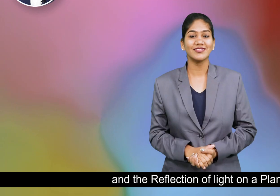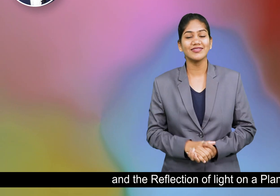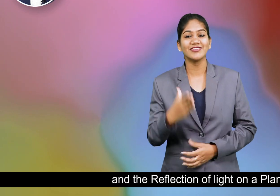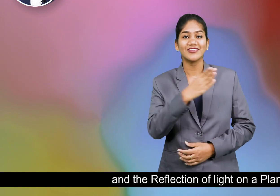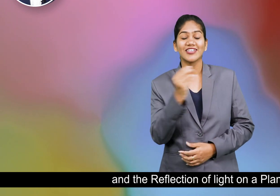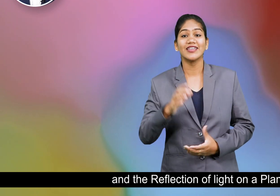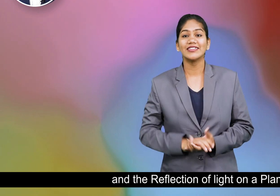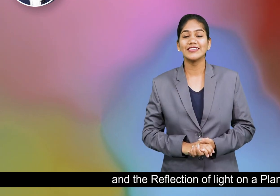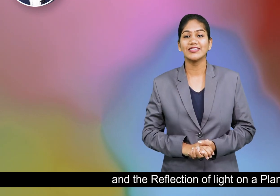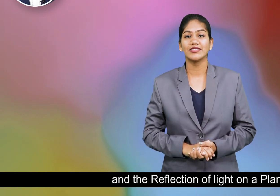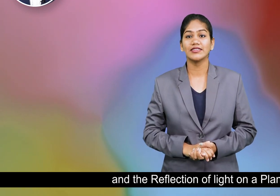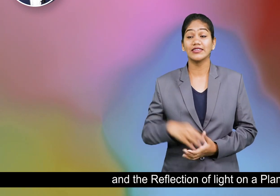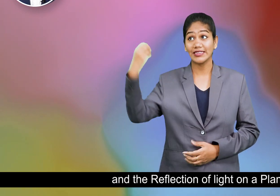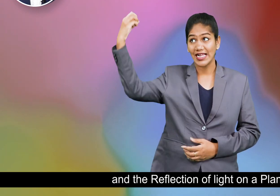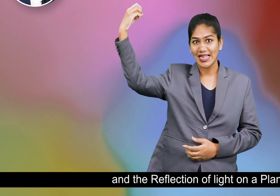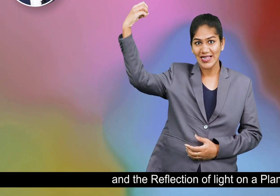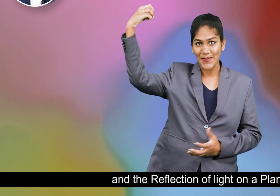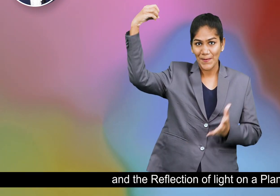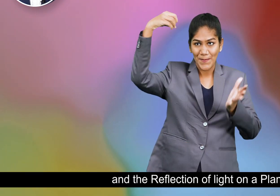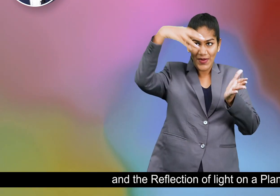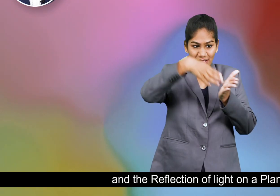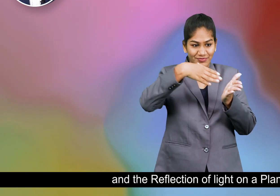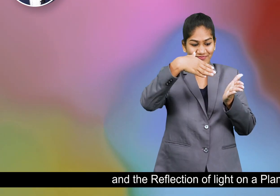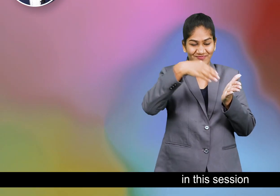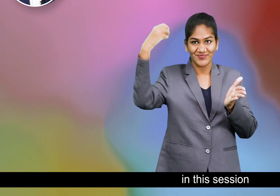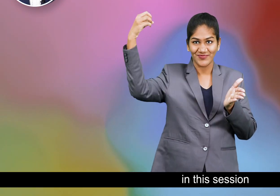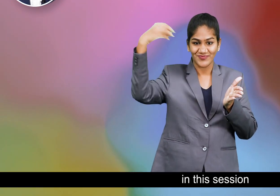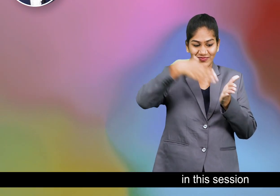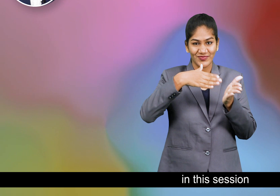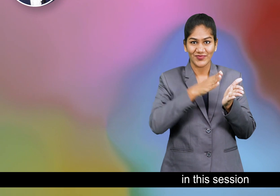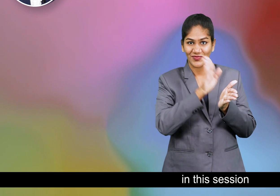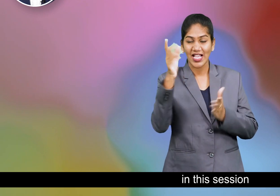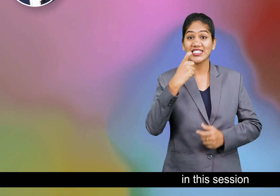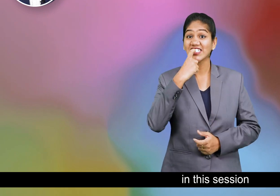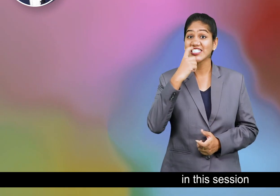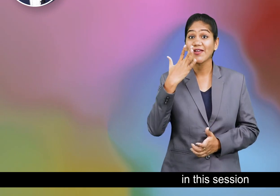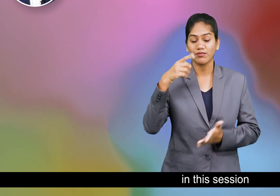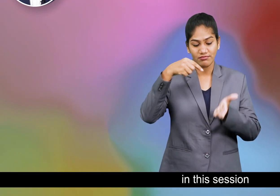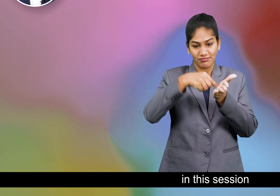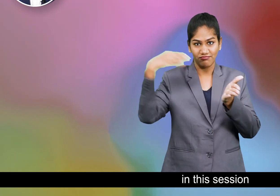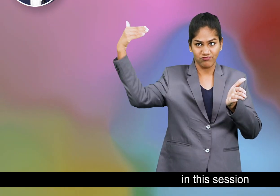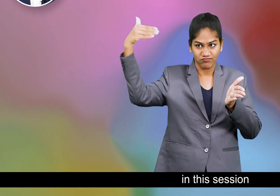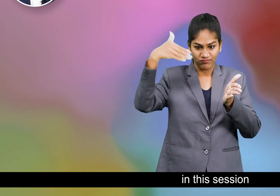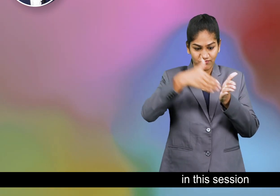and the reflection of light on a plane mirror in this session.